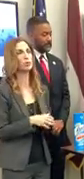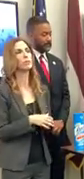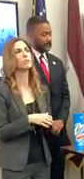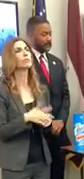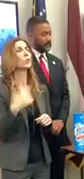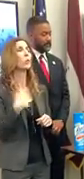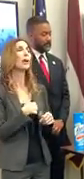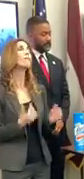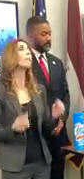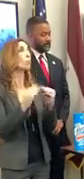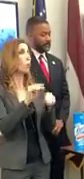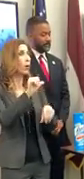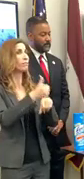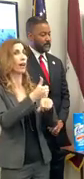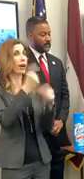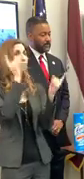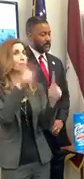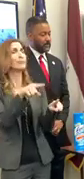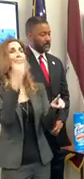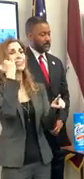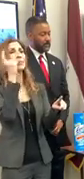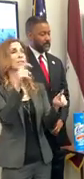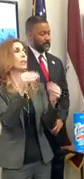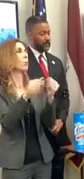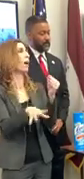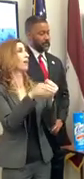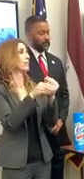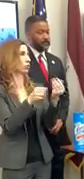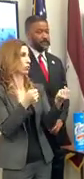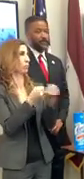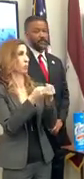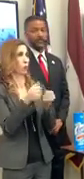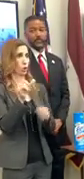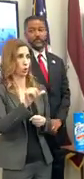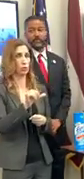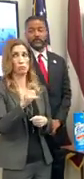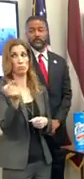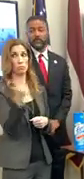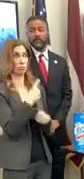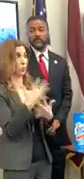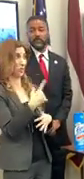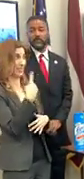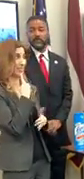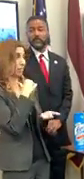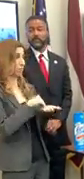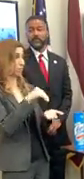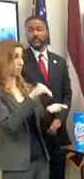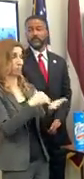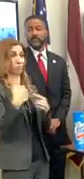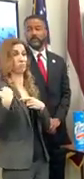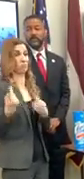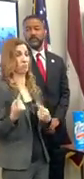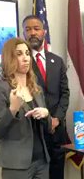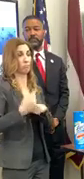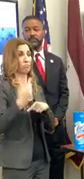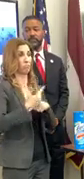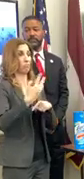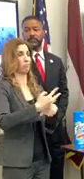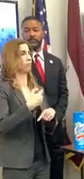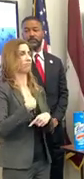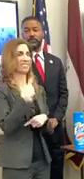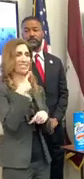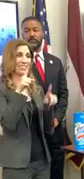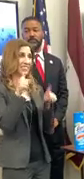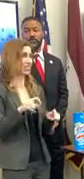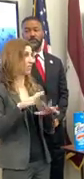arrangements beyond that should we require any additional support in that area. And you've said repeatedly these last couple of days that tests, you're not